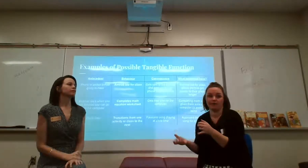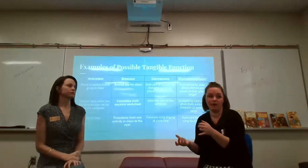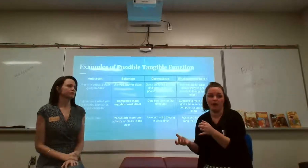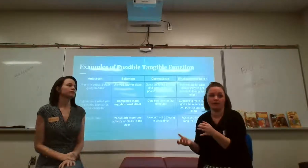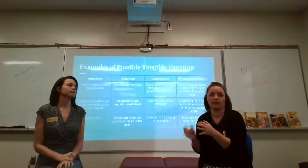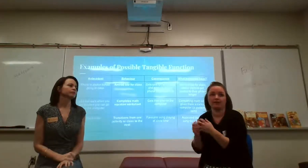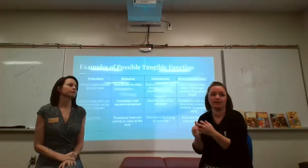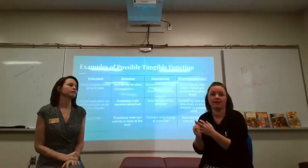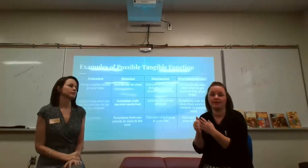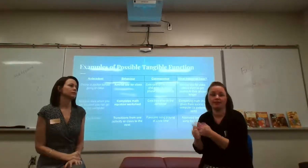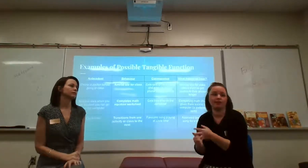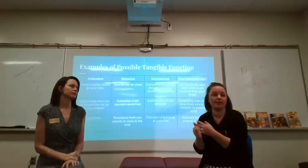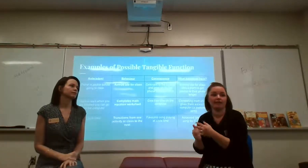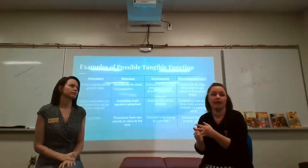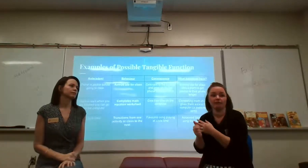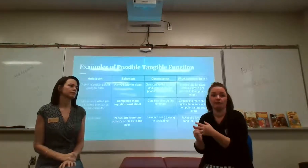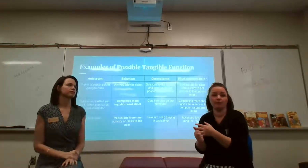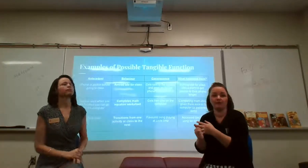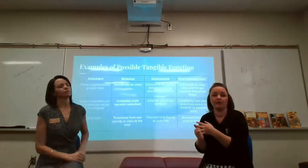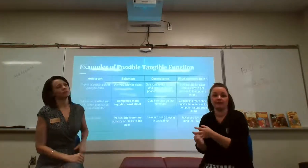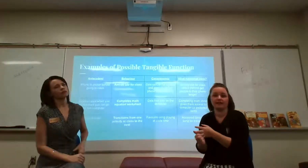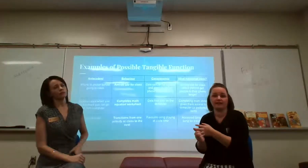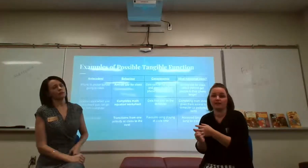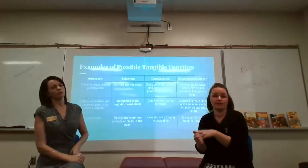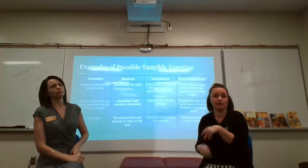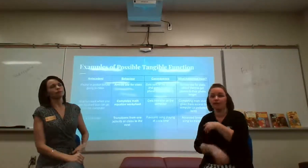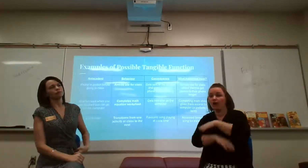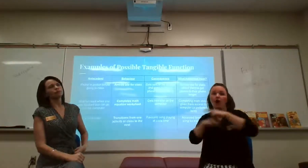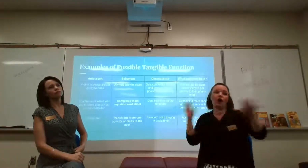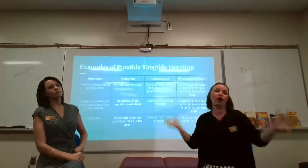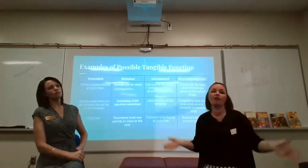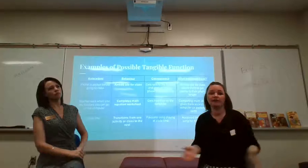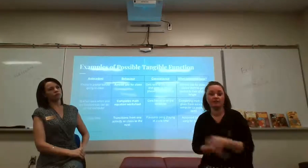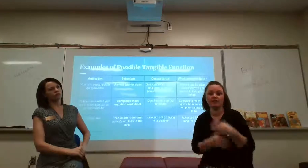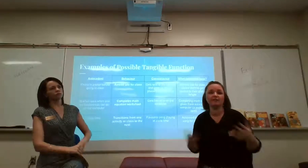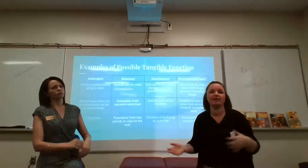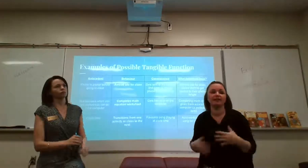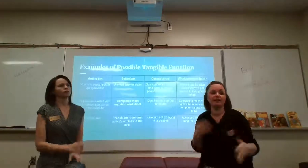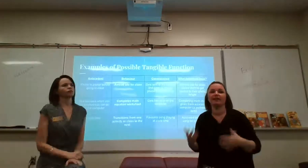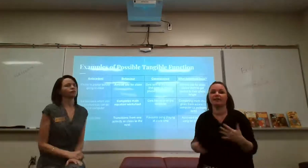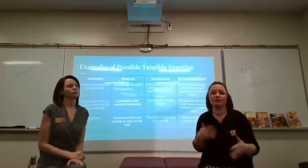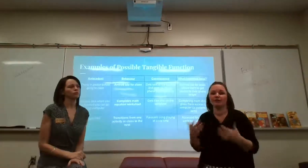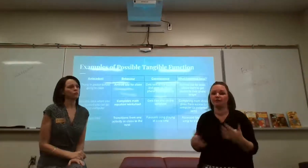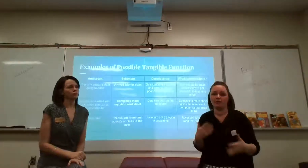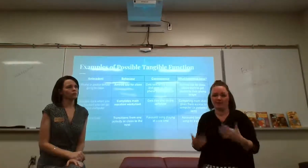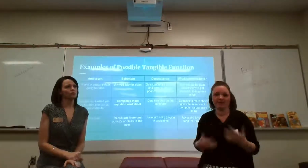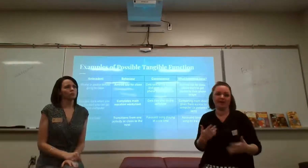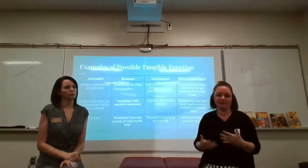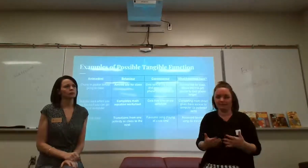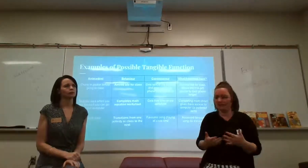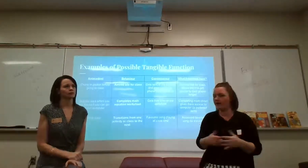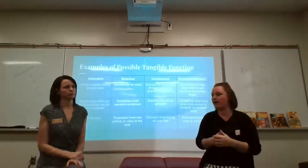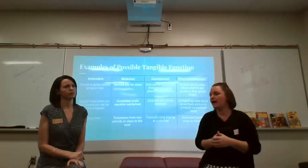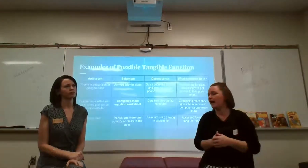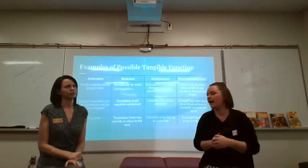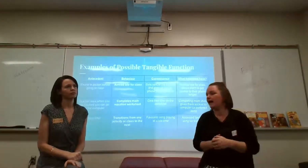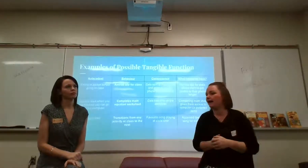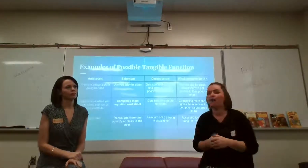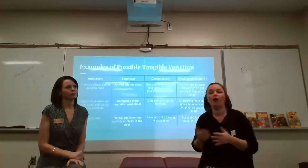they want. So that doesn't mean that they're completely nonverbal. We see lots of kiddos who have all these words but never really use them for what they're needed for. Or